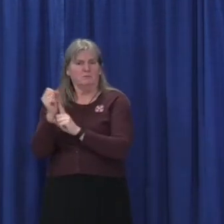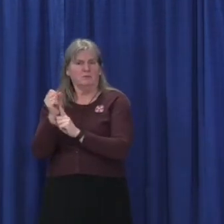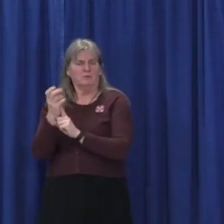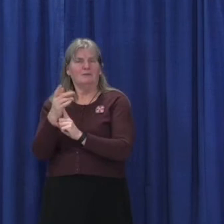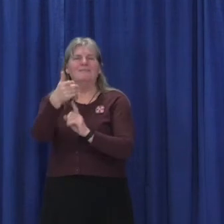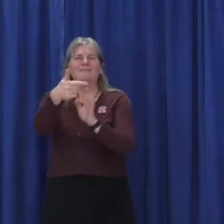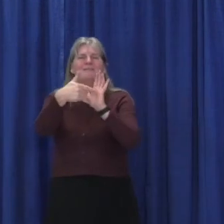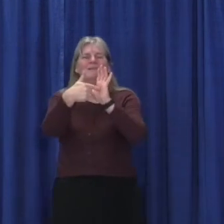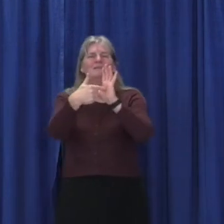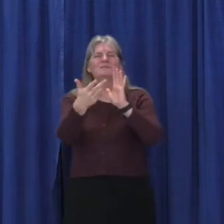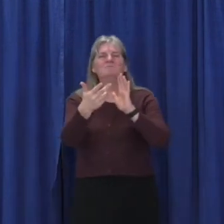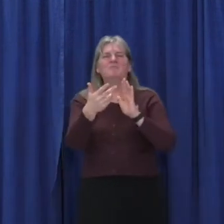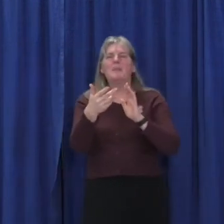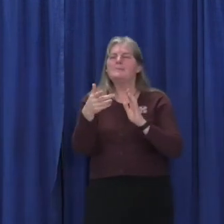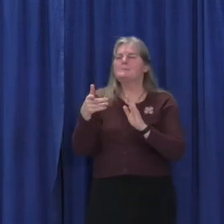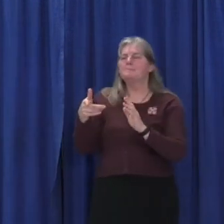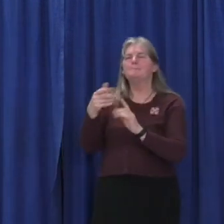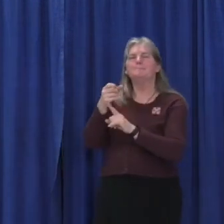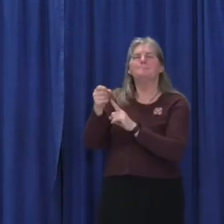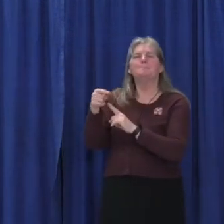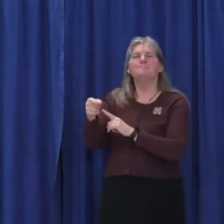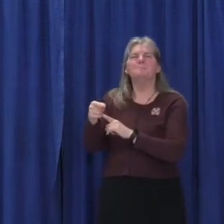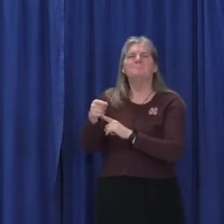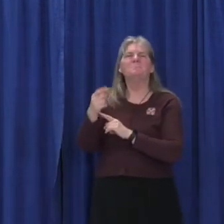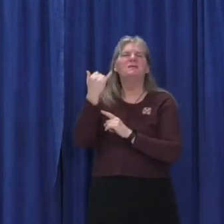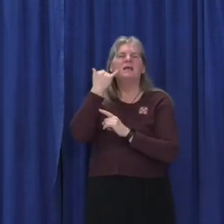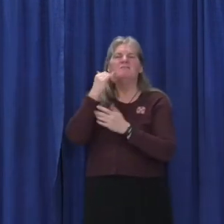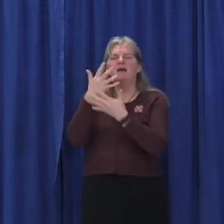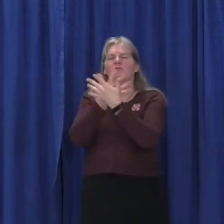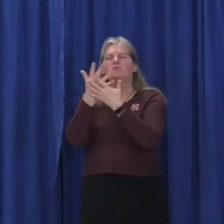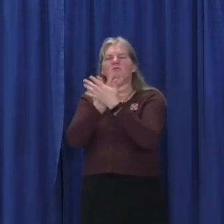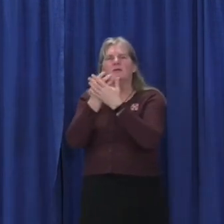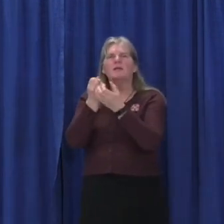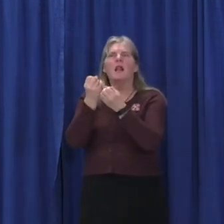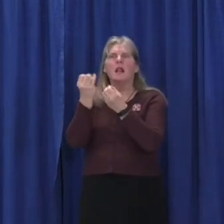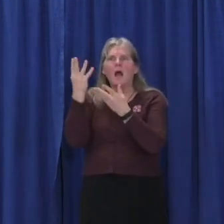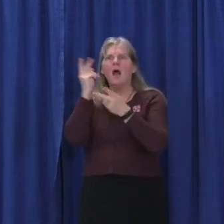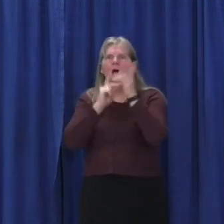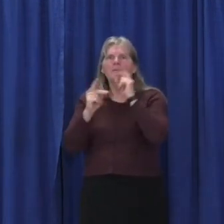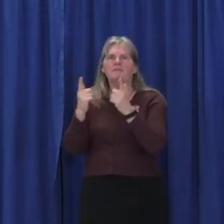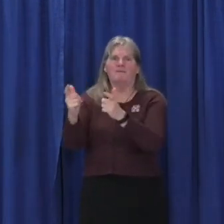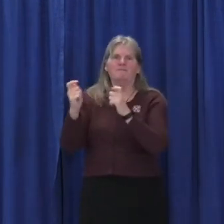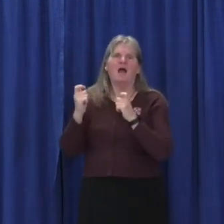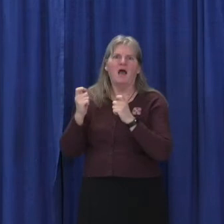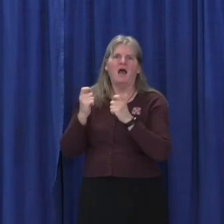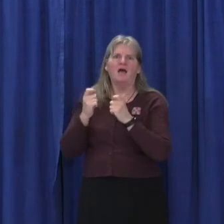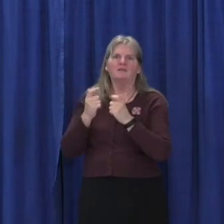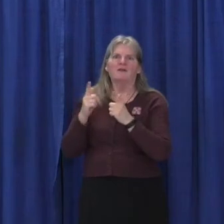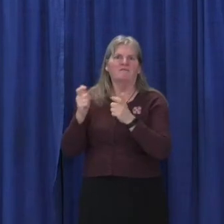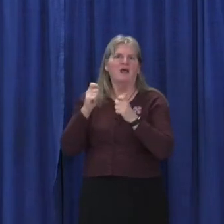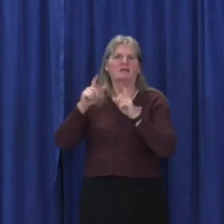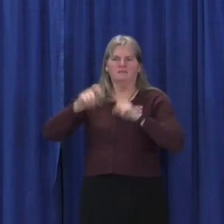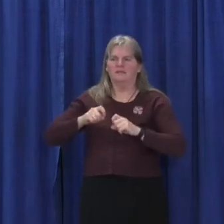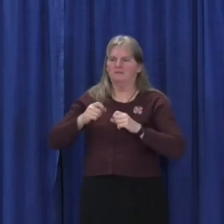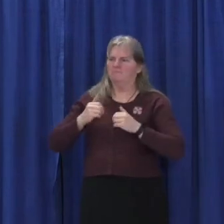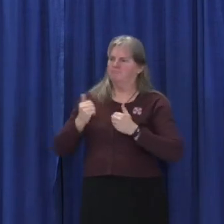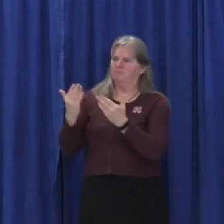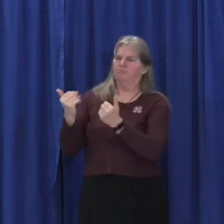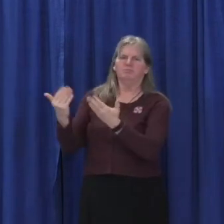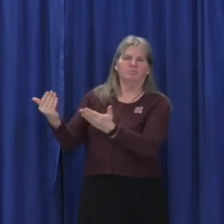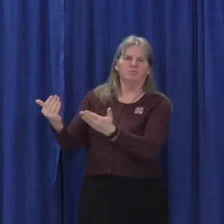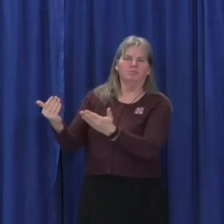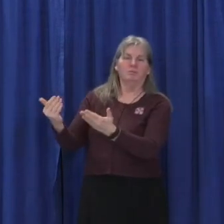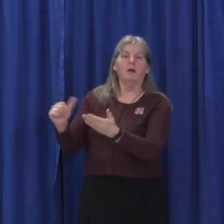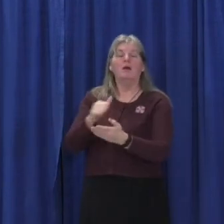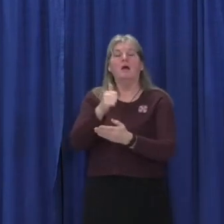for example, we've used them when we need to screen a large population very quickly. We've used them when we